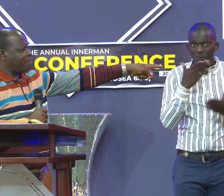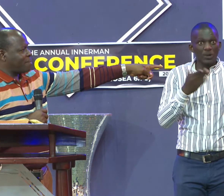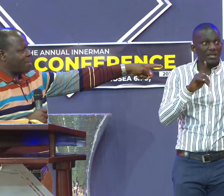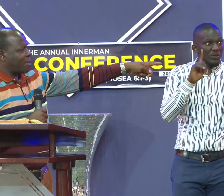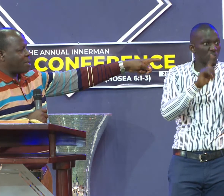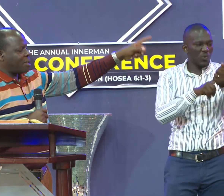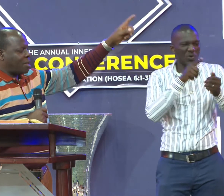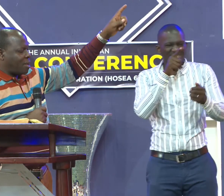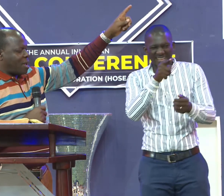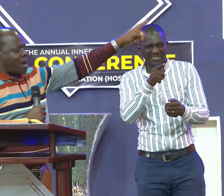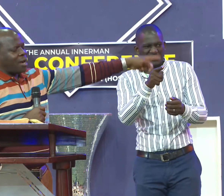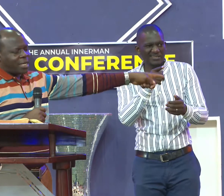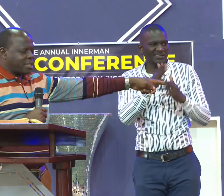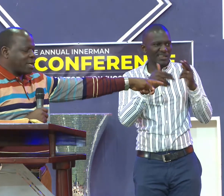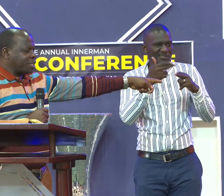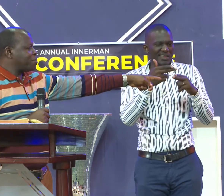That is where he met Hagar.